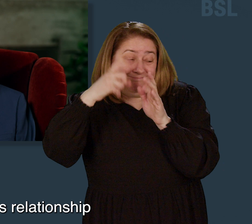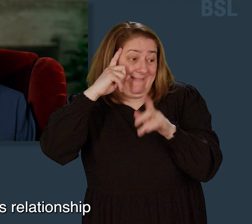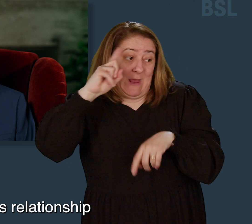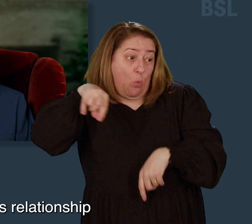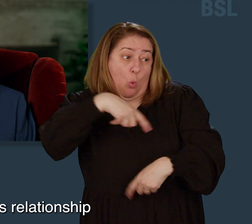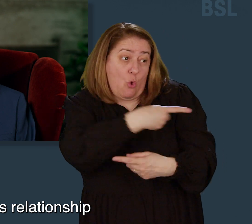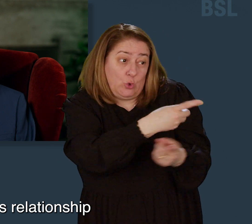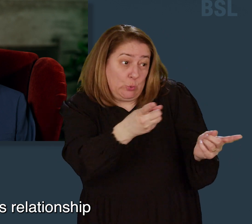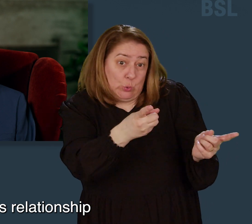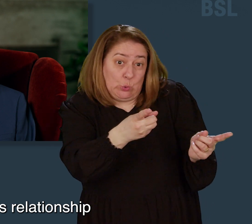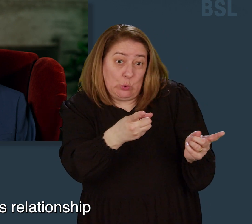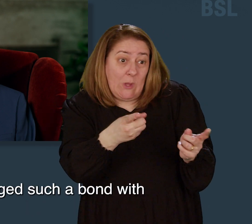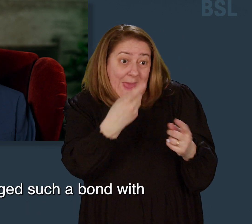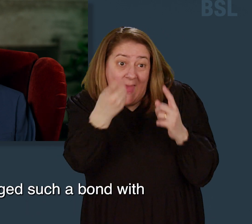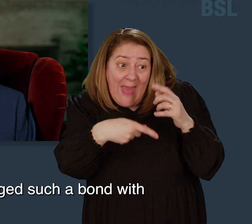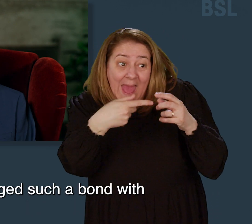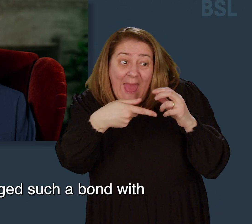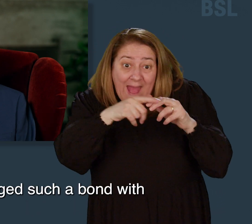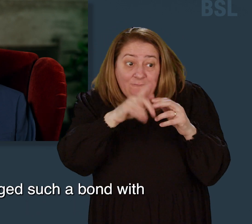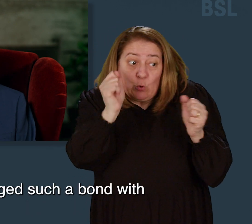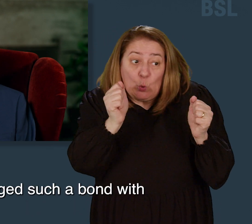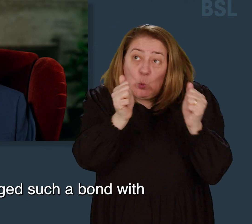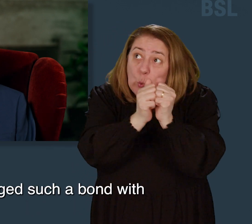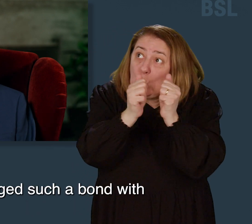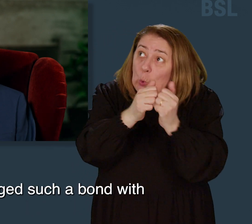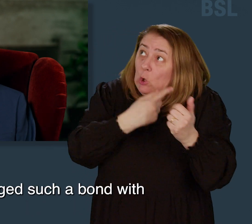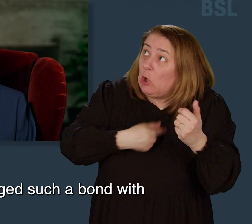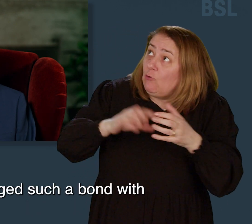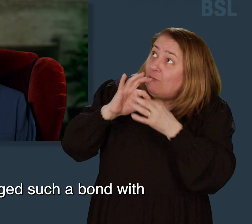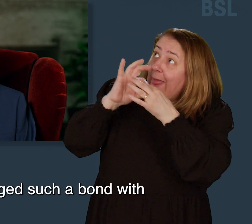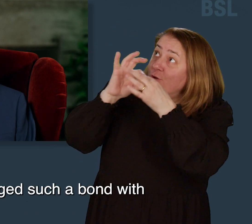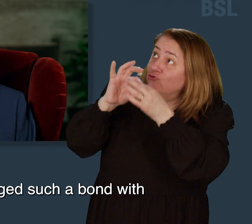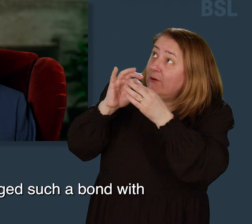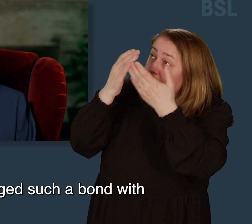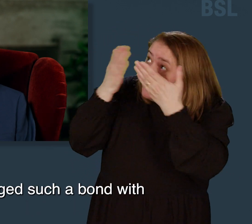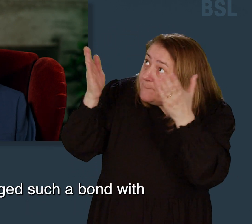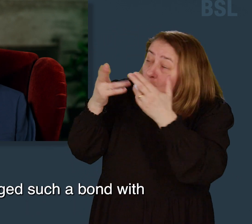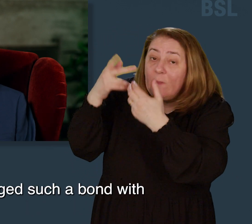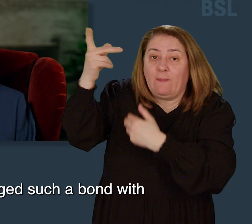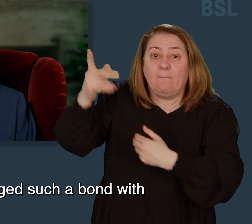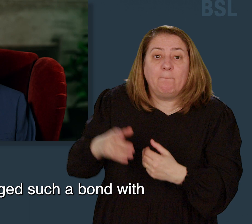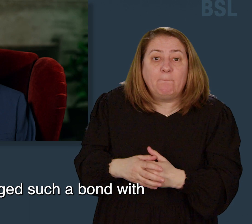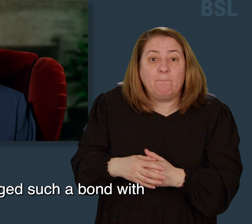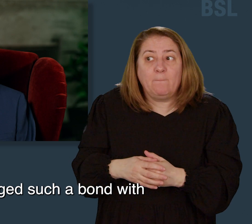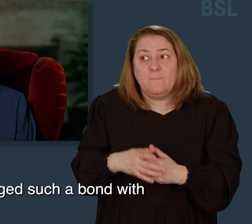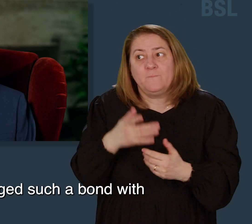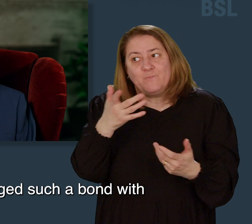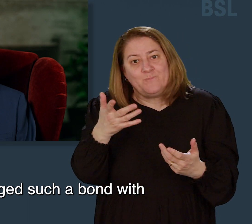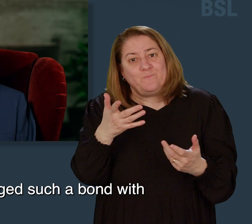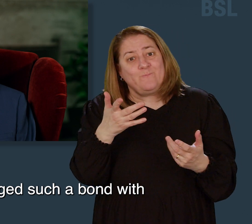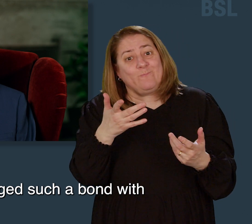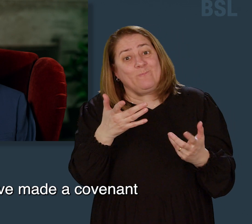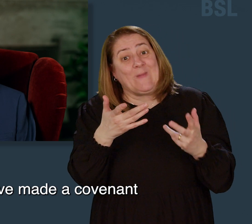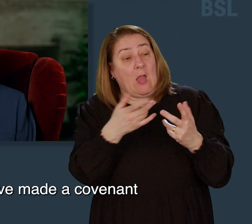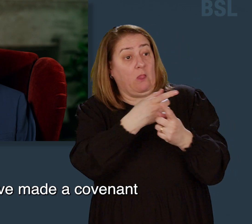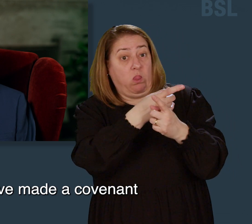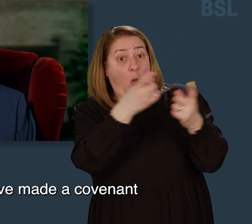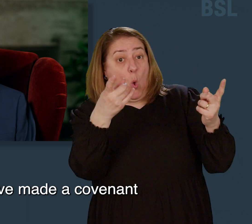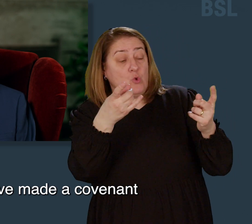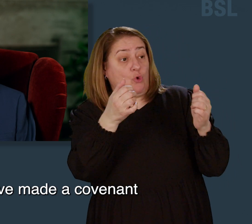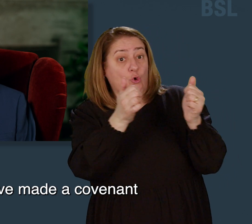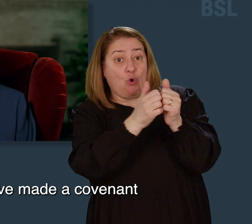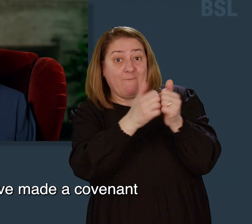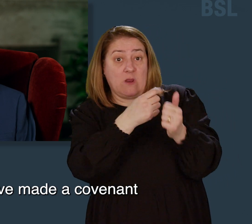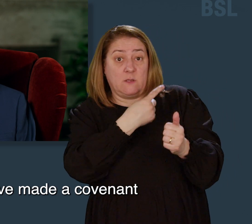His relationship with those who have forged such a bond with Him. In fact,